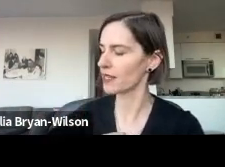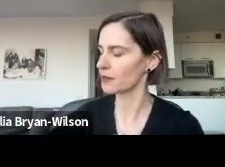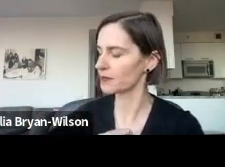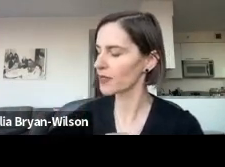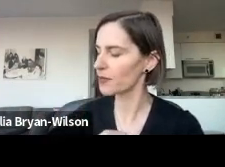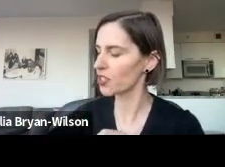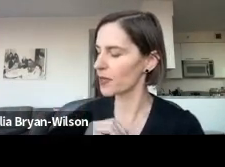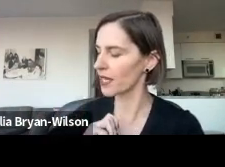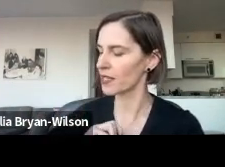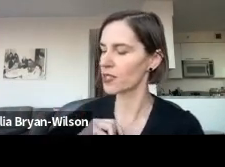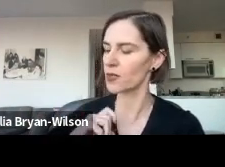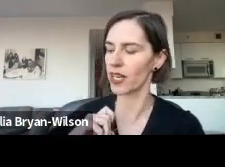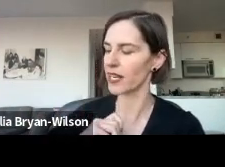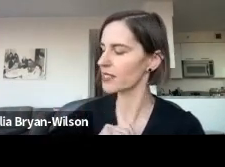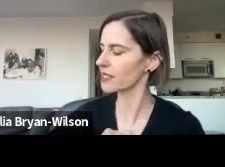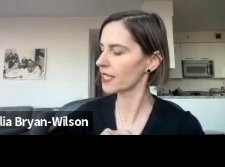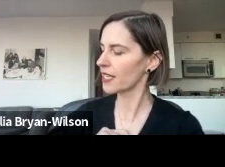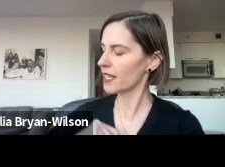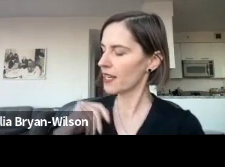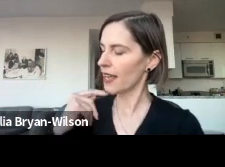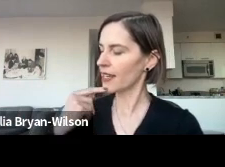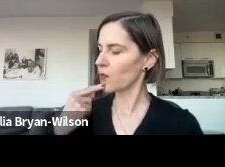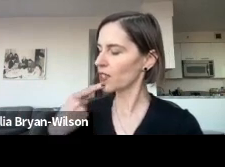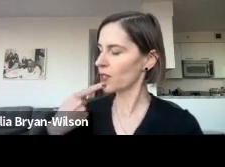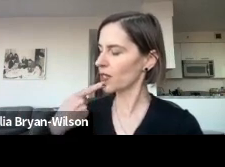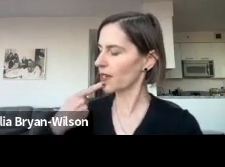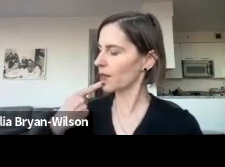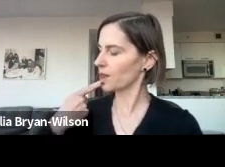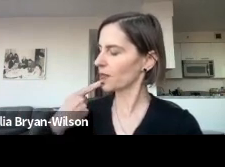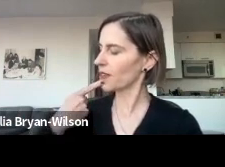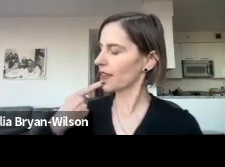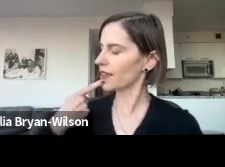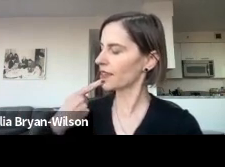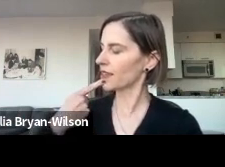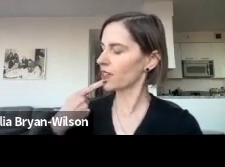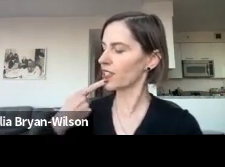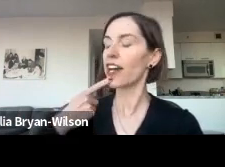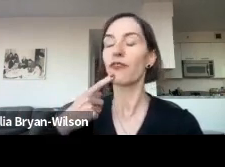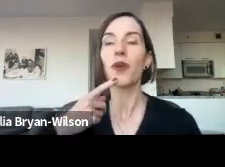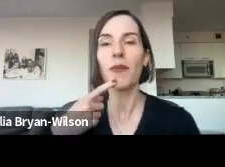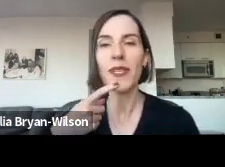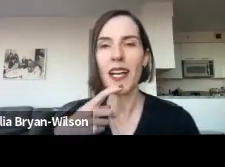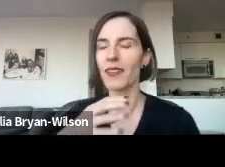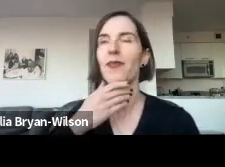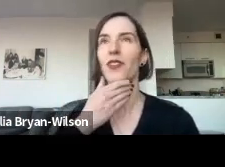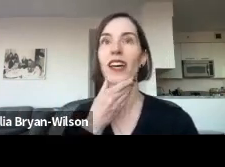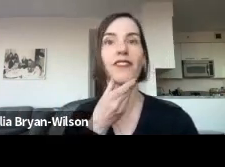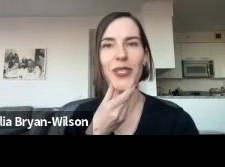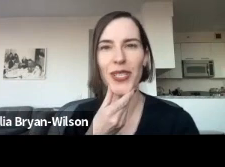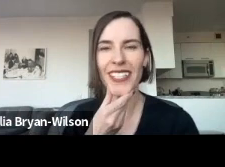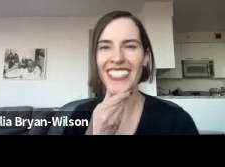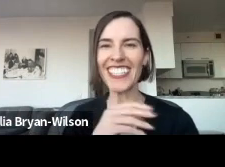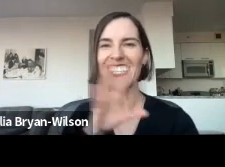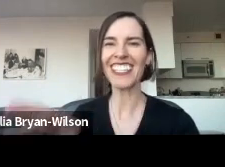by Bishop and Sorayas. And I will note that there's a lot of there's a lot